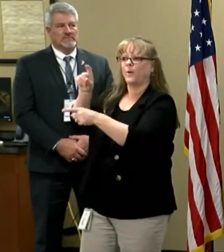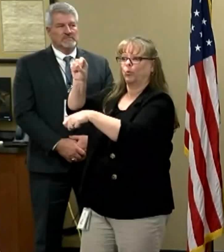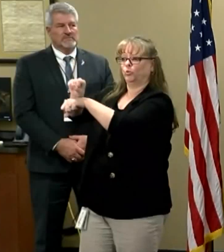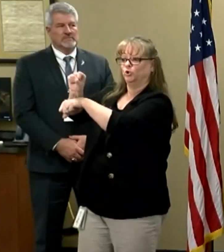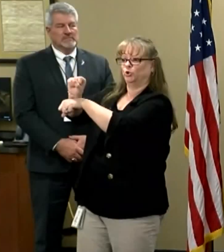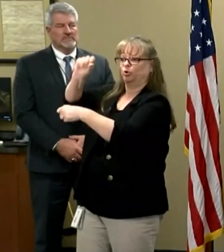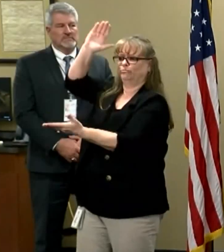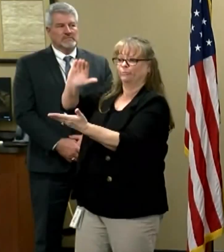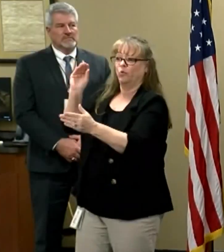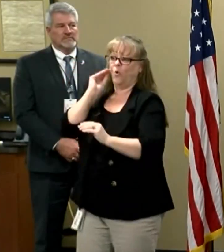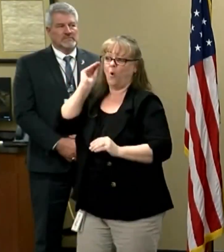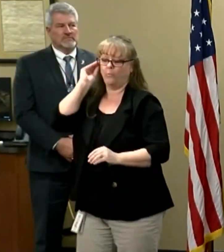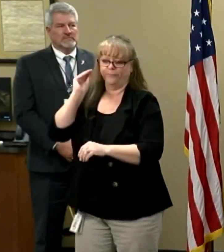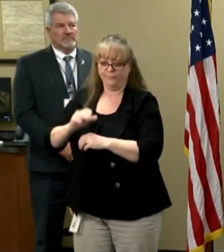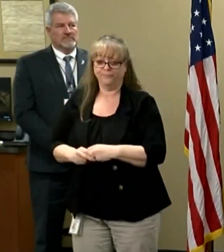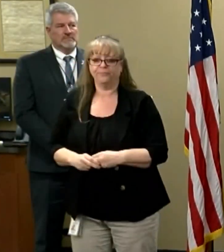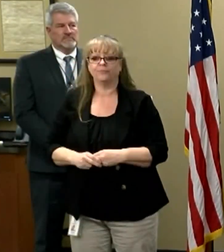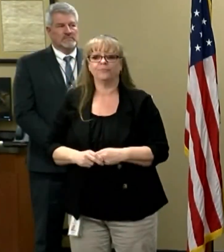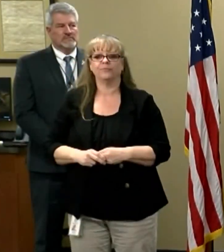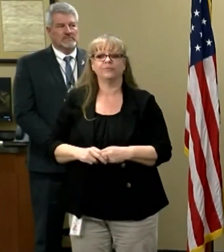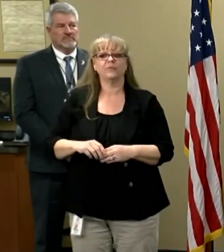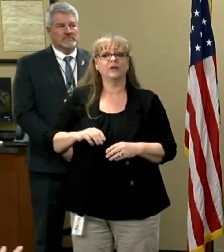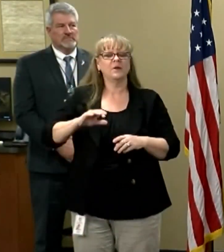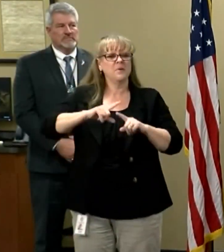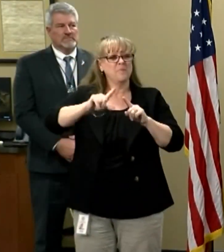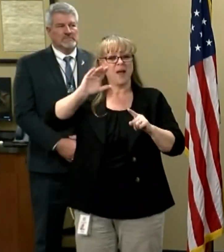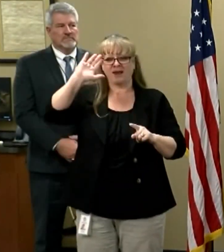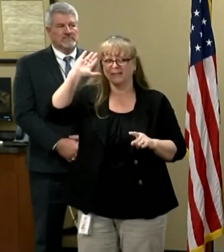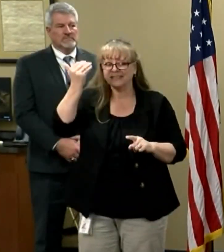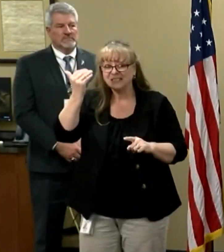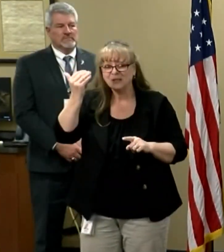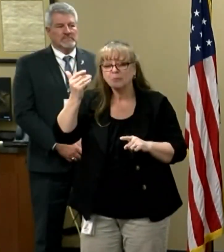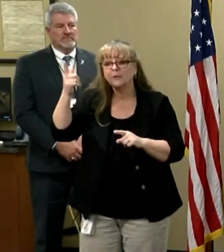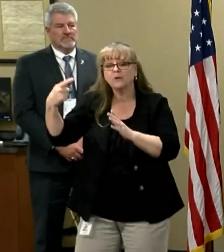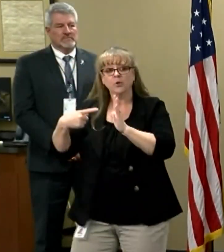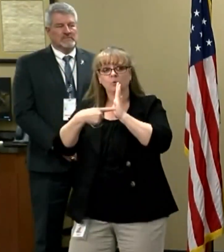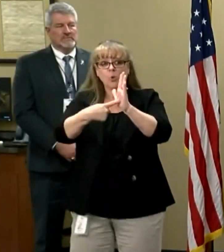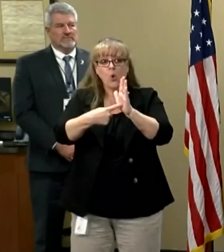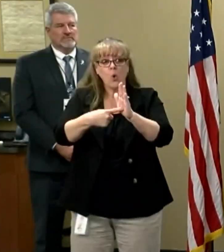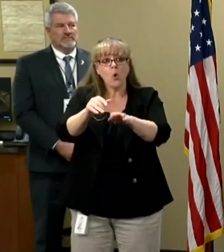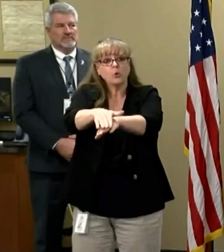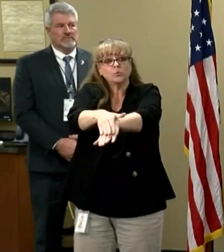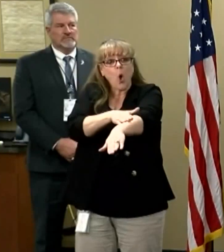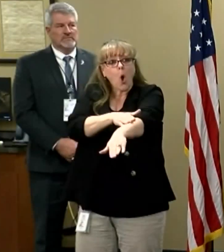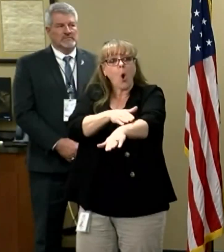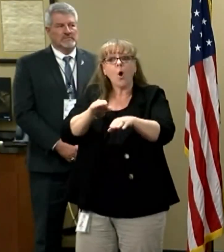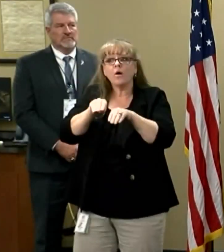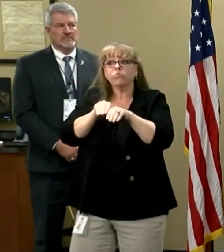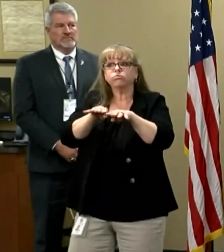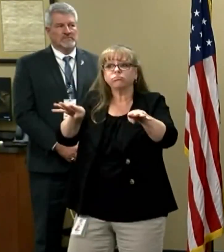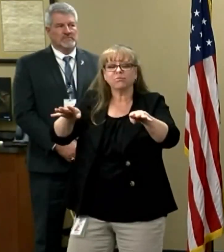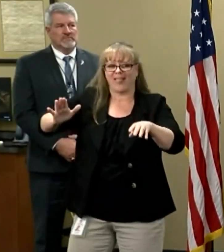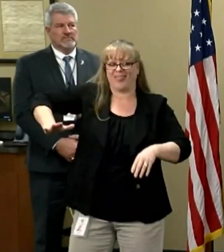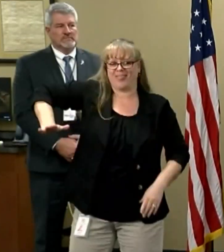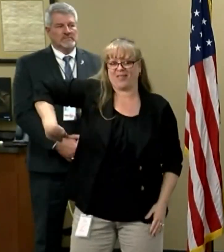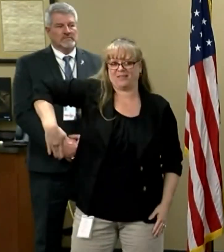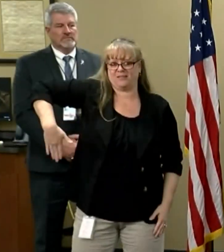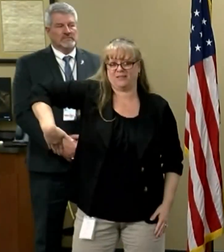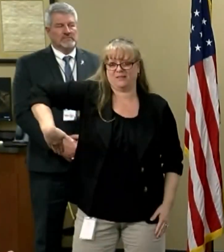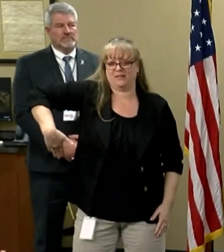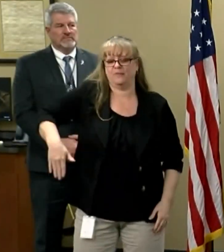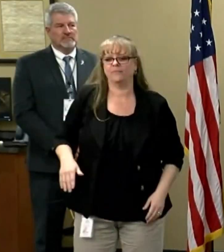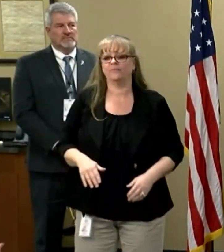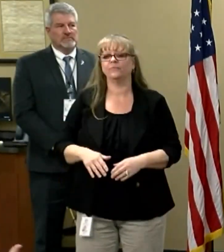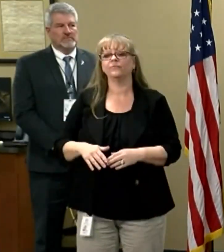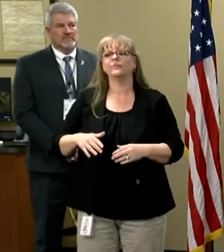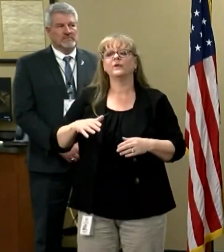save lives and contain the spread of the virus, which is why we are resorting to this measure, this extreme measure, at this time